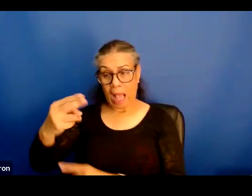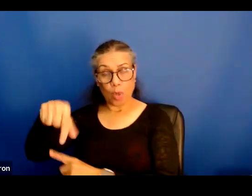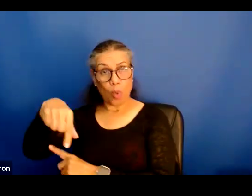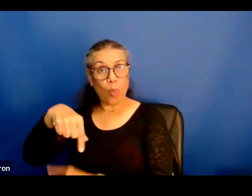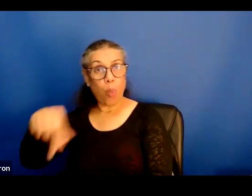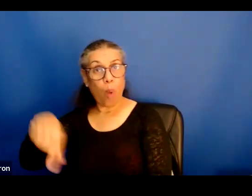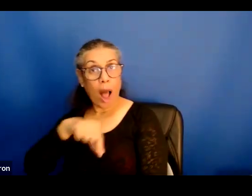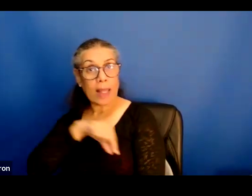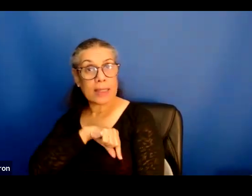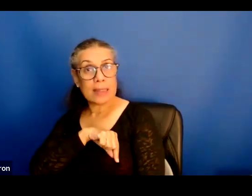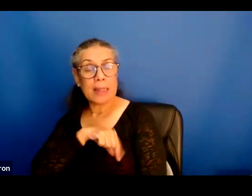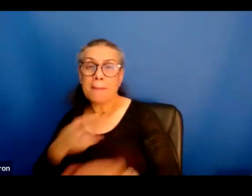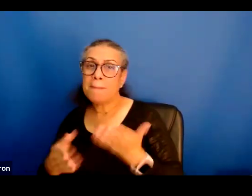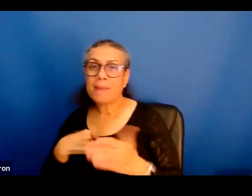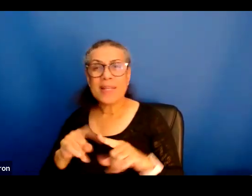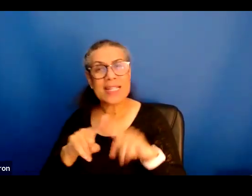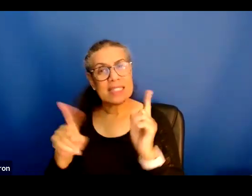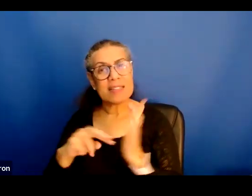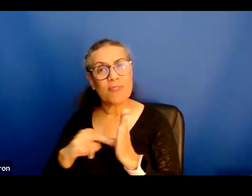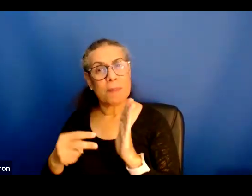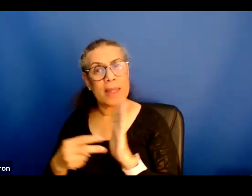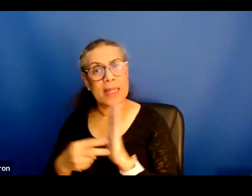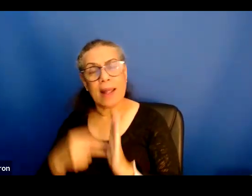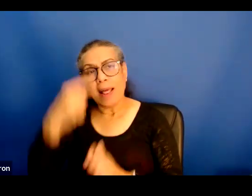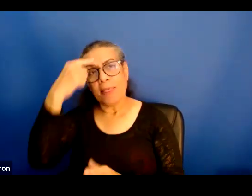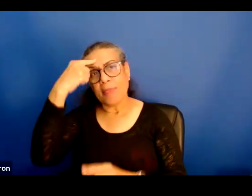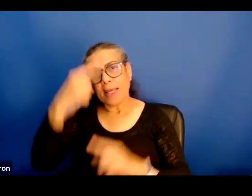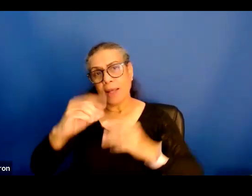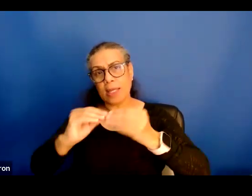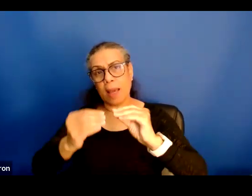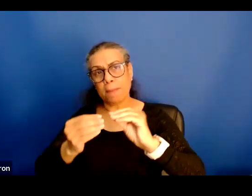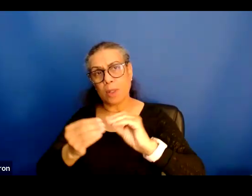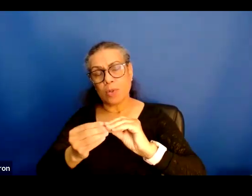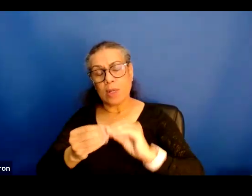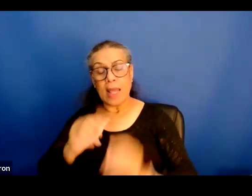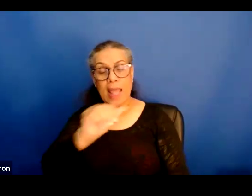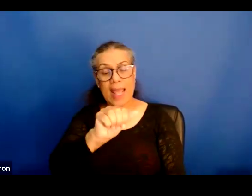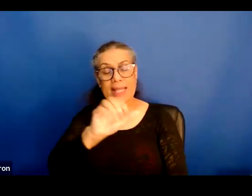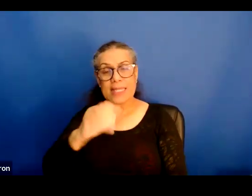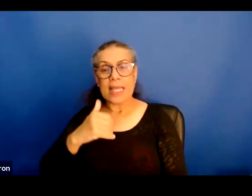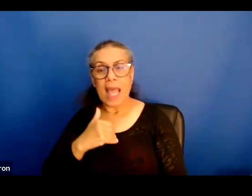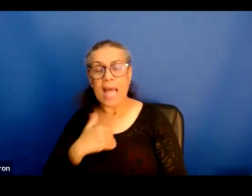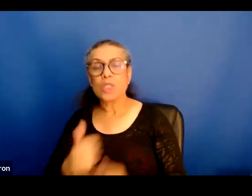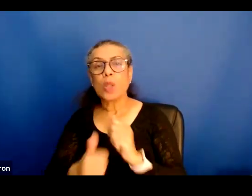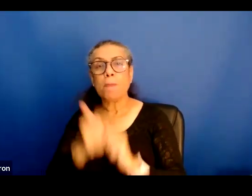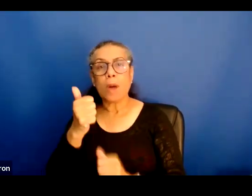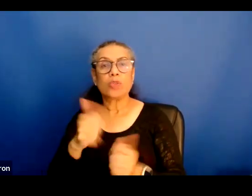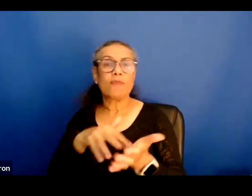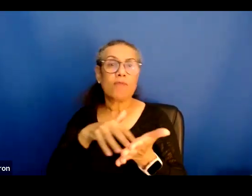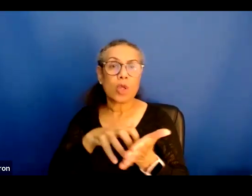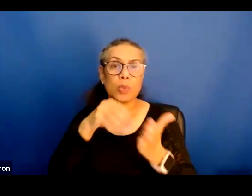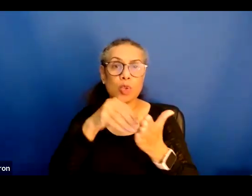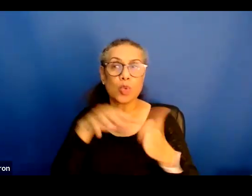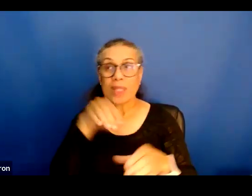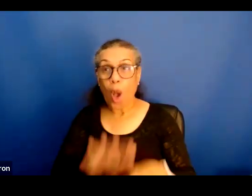experience doesn't really mean what you think it means. Consider the numbers. By definition, ACC has the most vulnerable students in the district